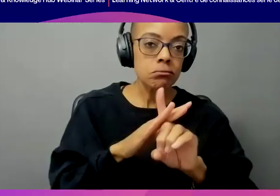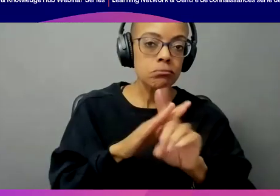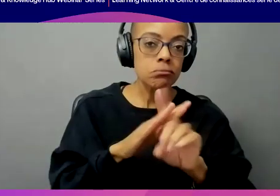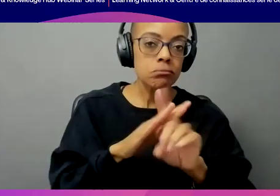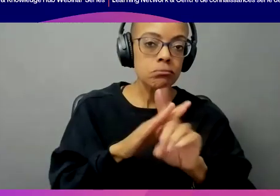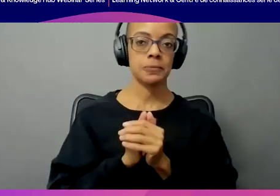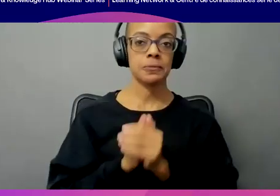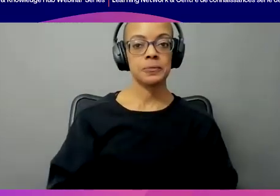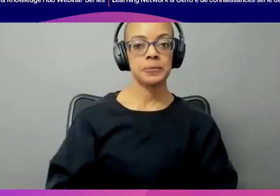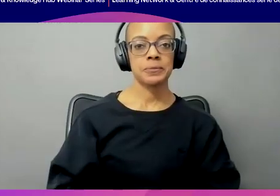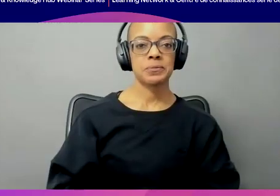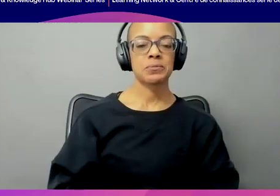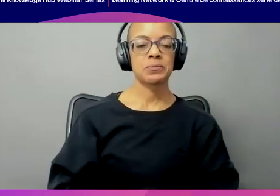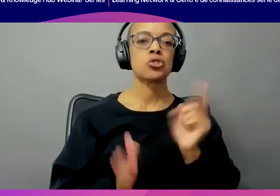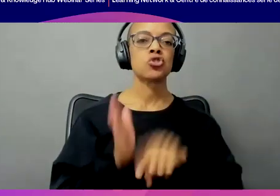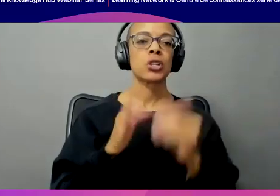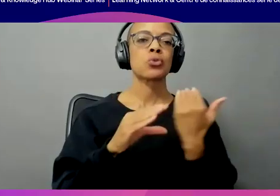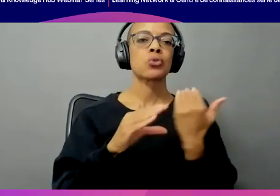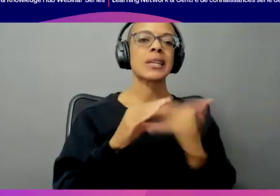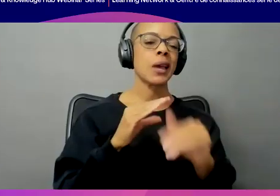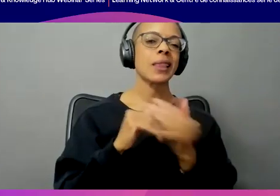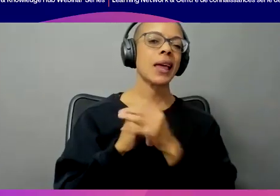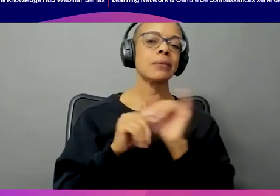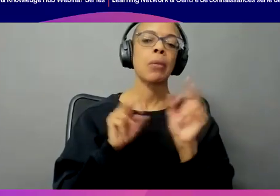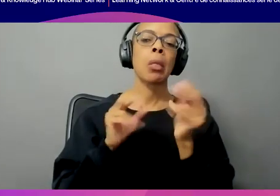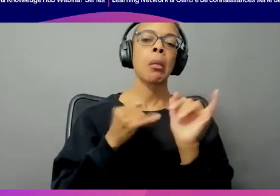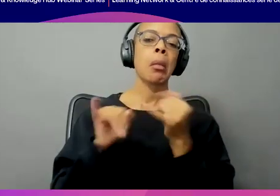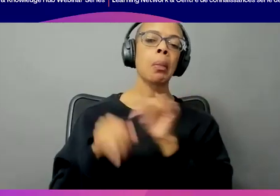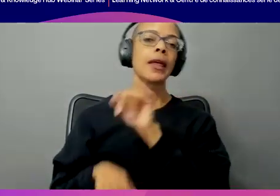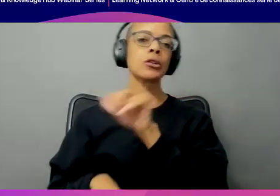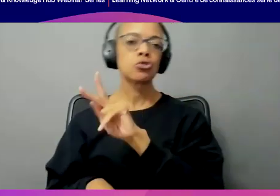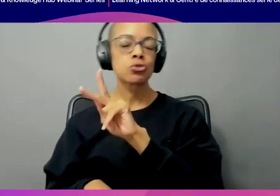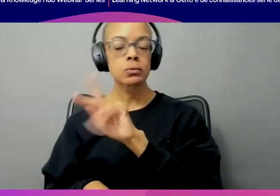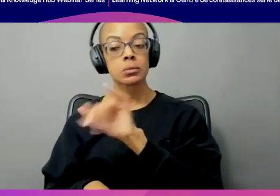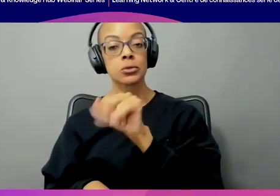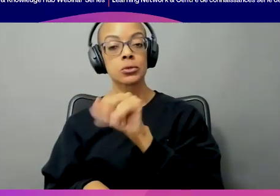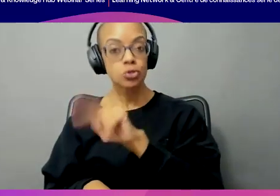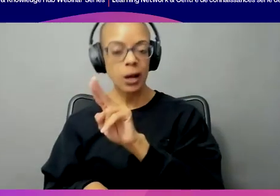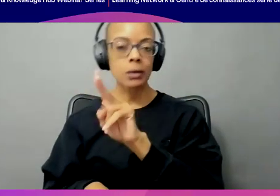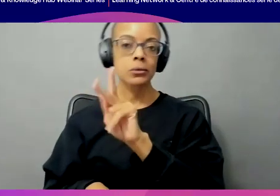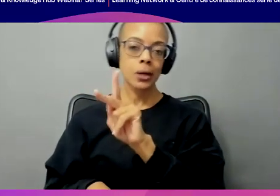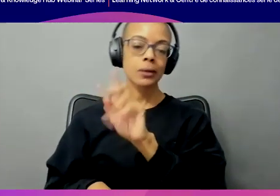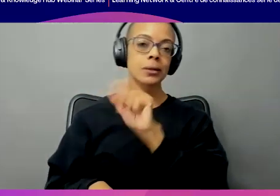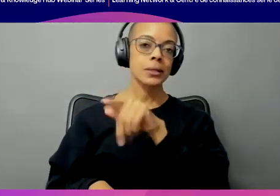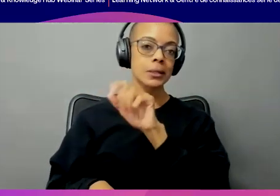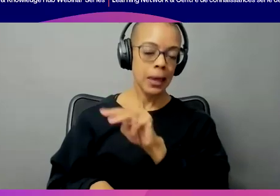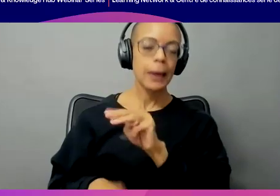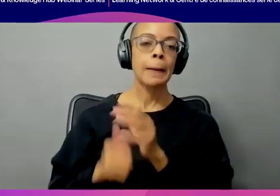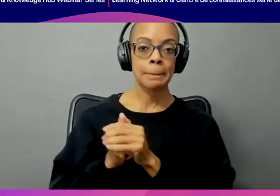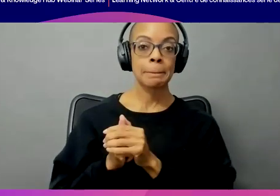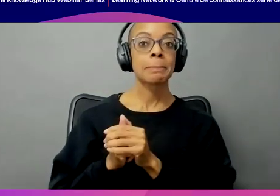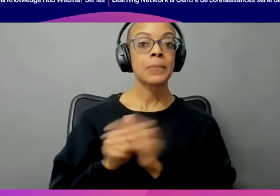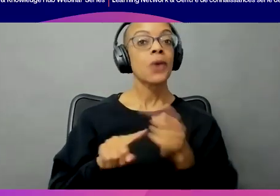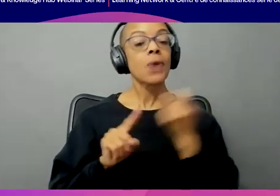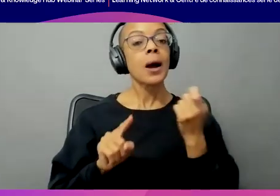see it in your inbox, check your junk or spam folder, as it may be filtered there. On behalf of the Learning Network and the